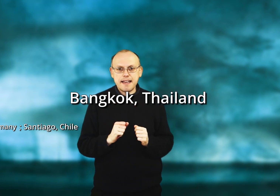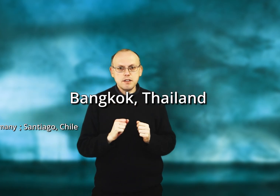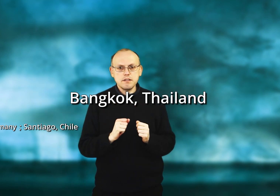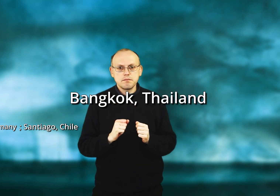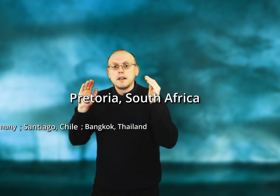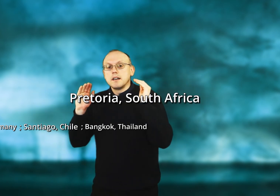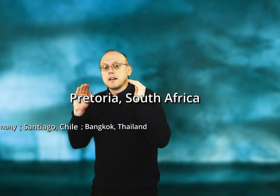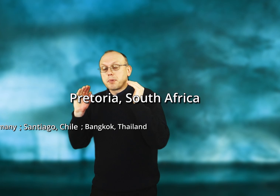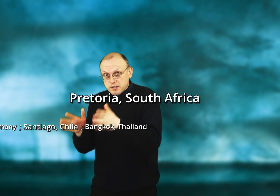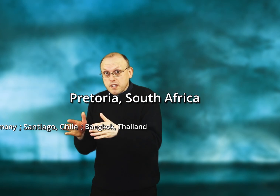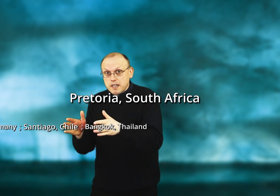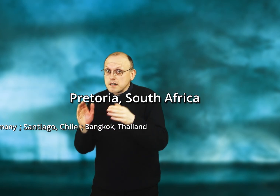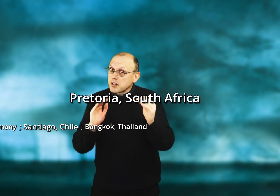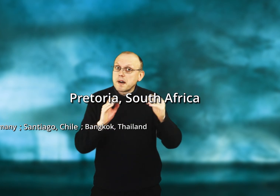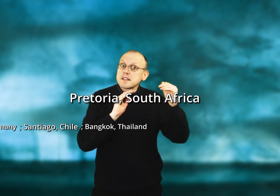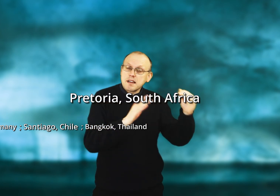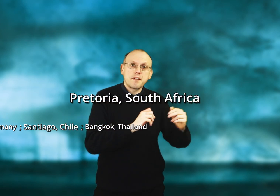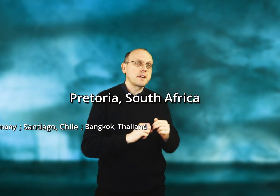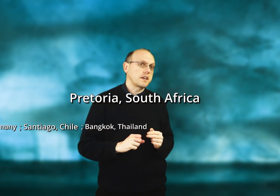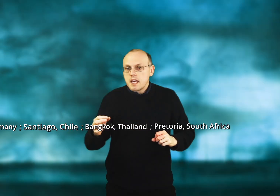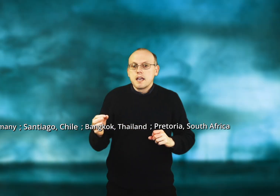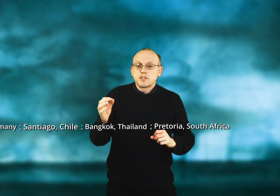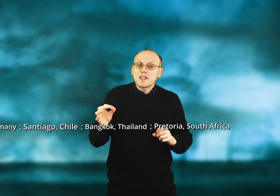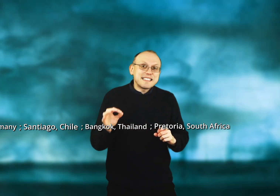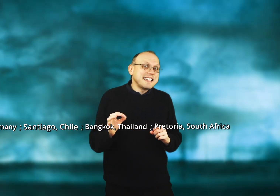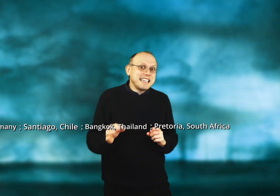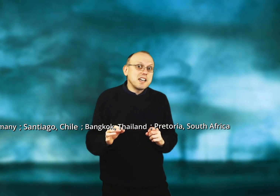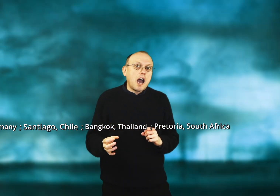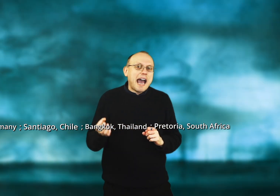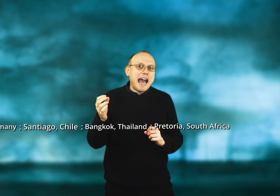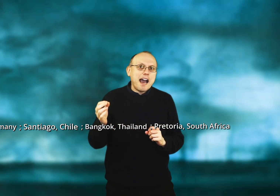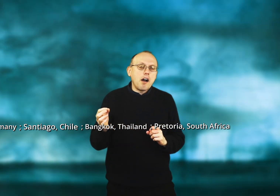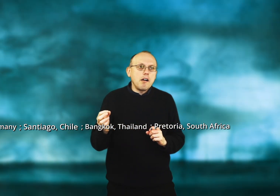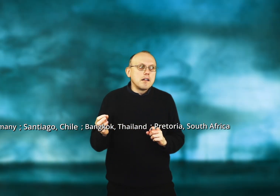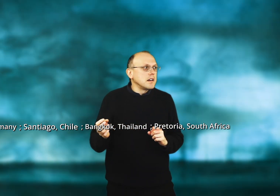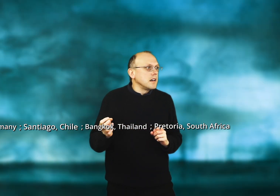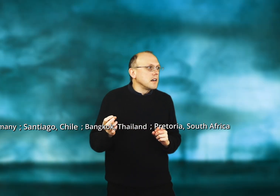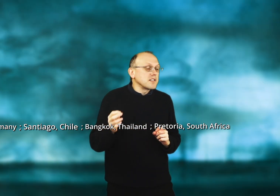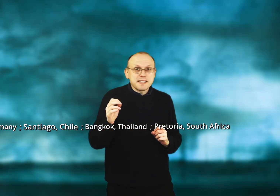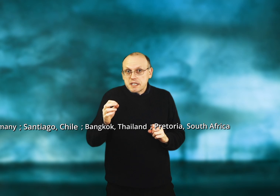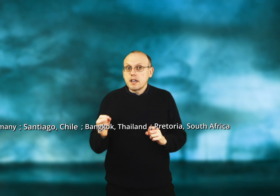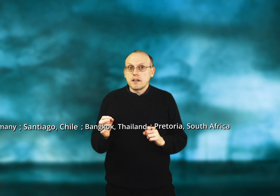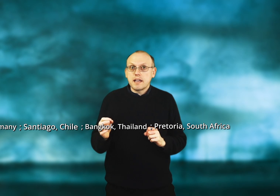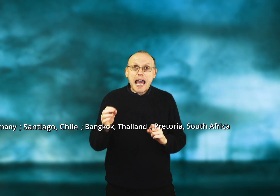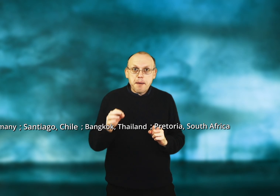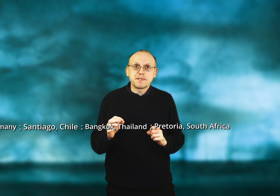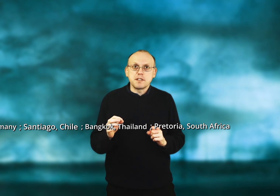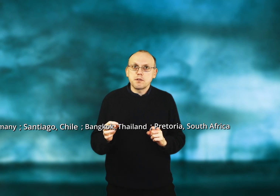Thailand. Pretoria, South Africa. So you can see here how the semicolon helps us